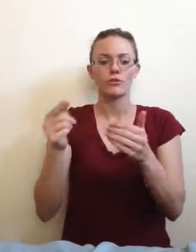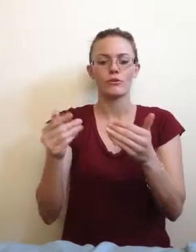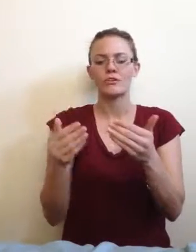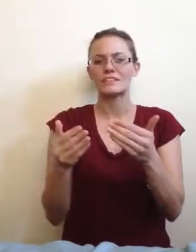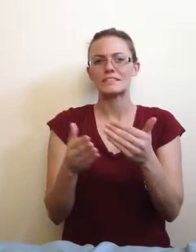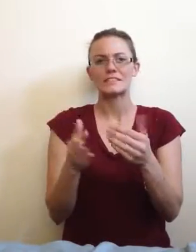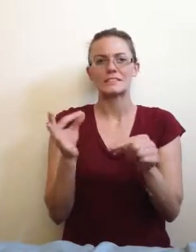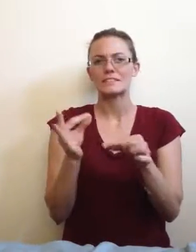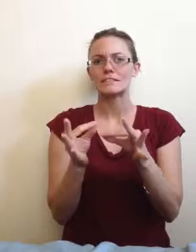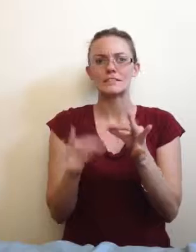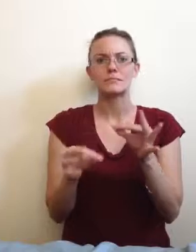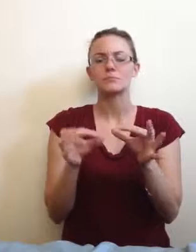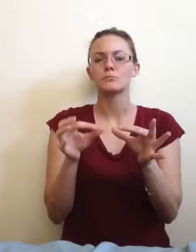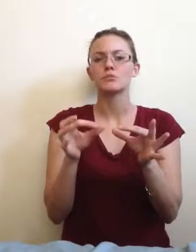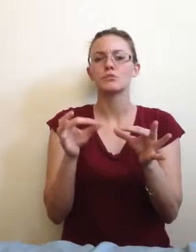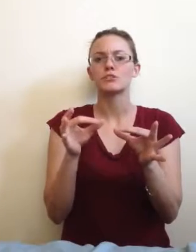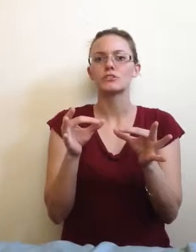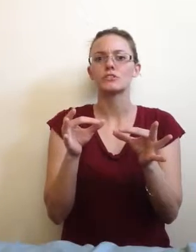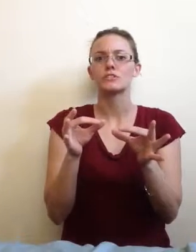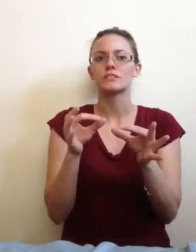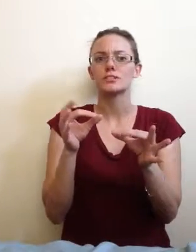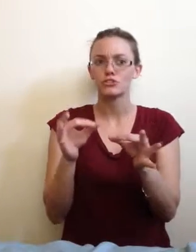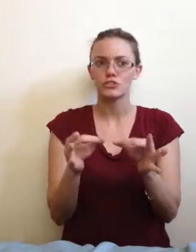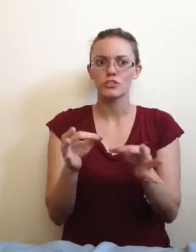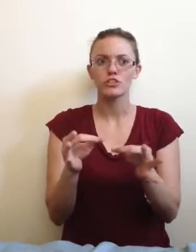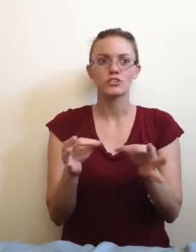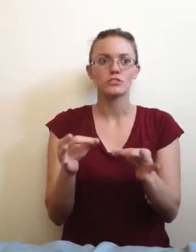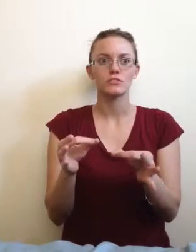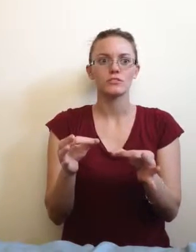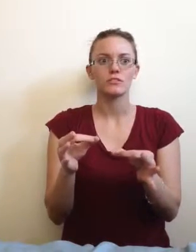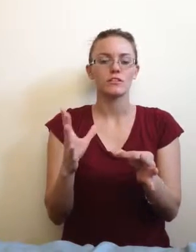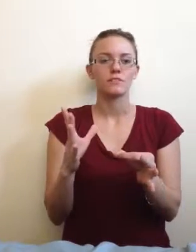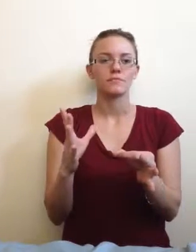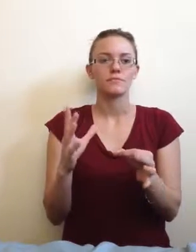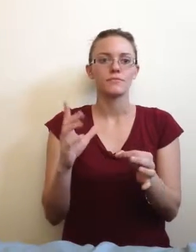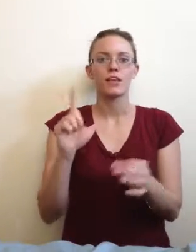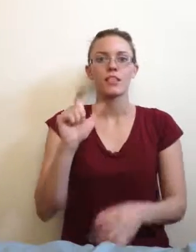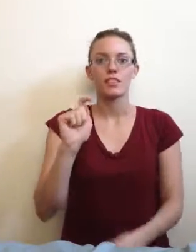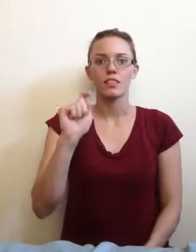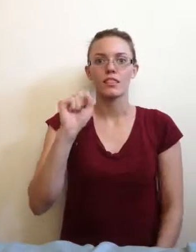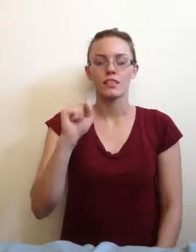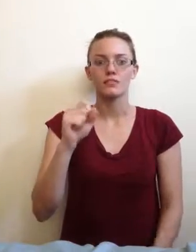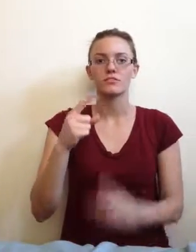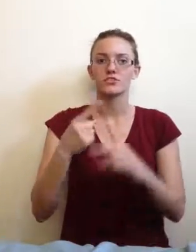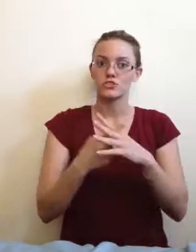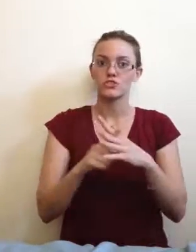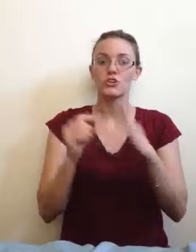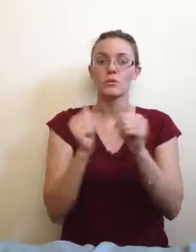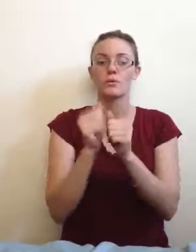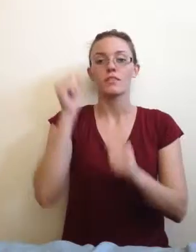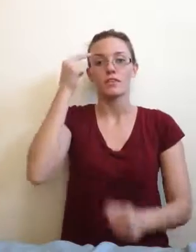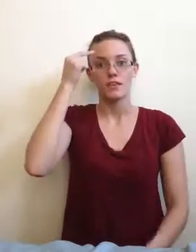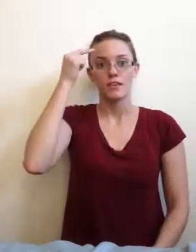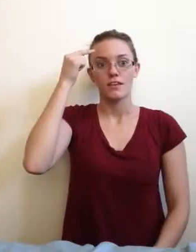I believe I'm starting with the assumption that everybody listening to this or looking at this isn't going to know two